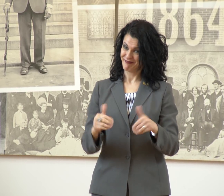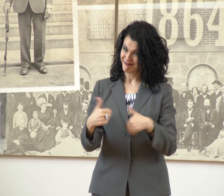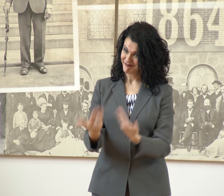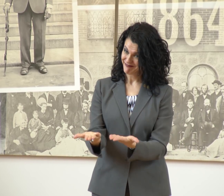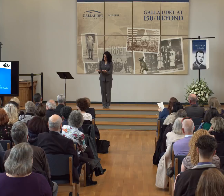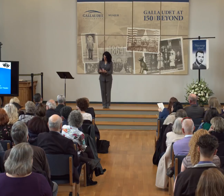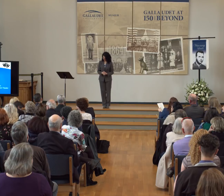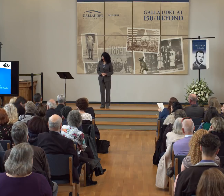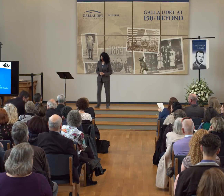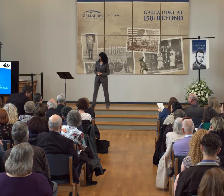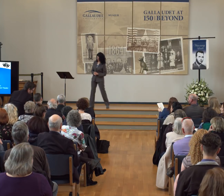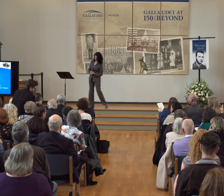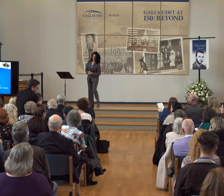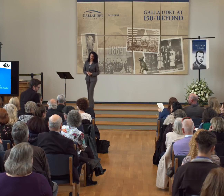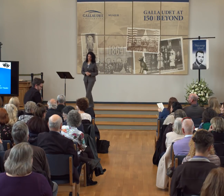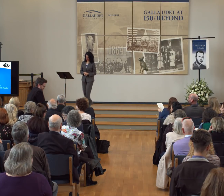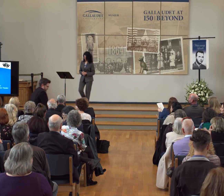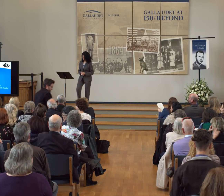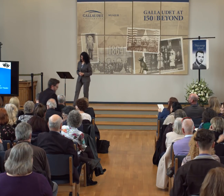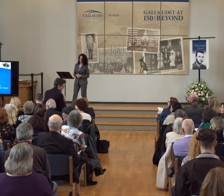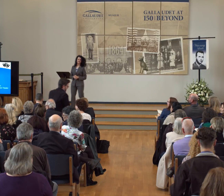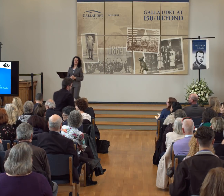here at Gallaudet. Ethan.